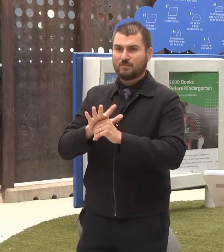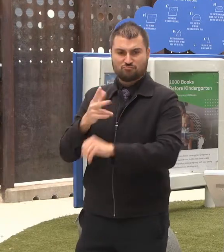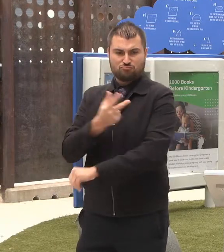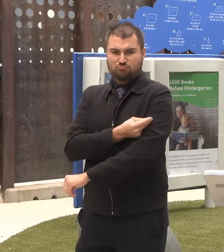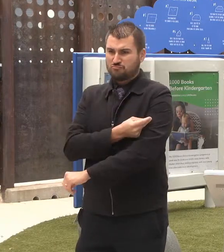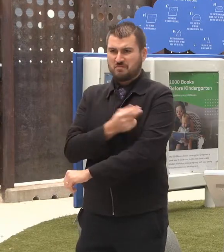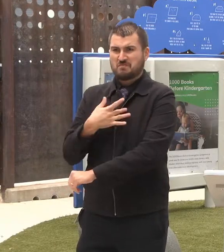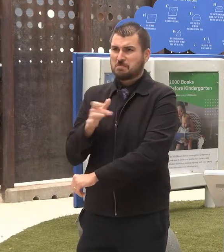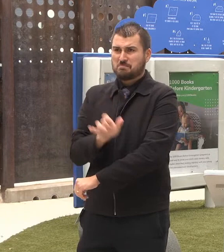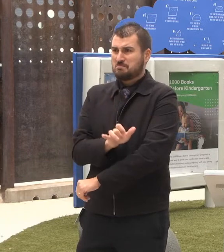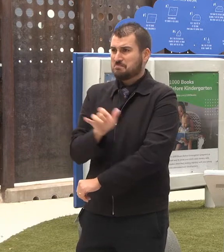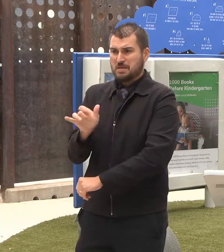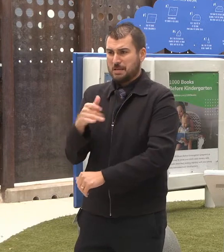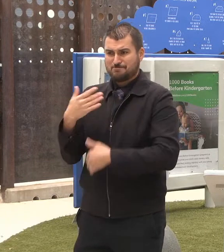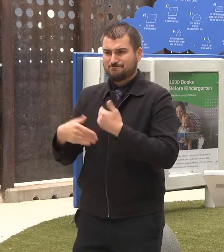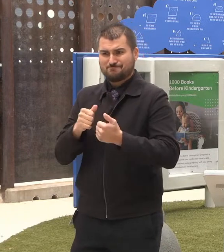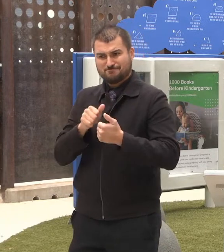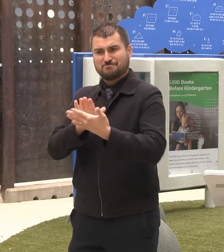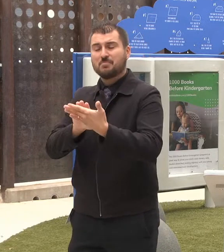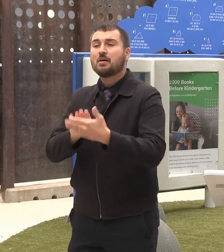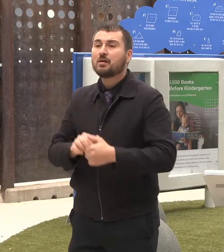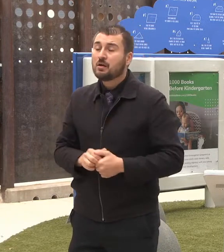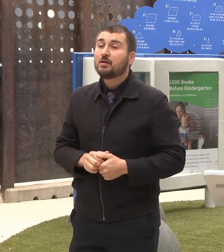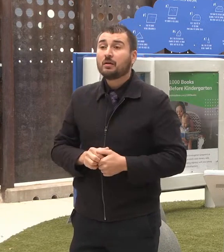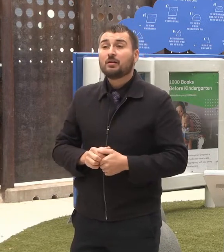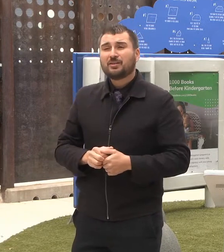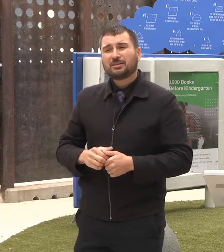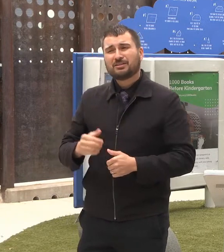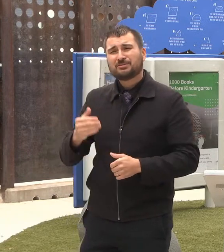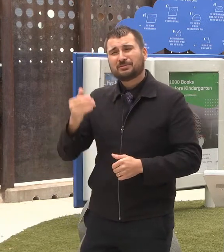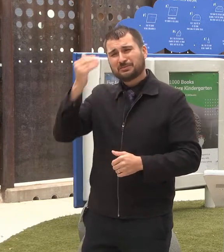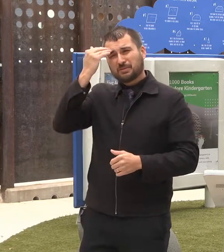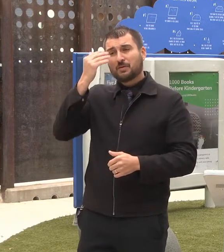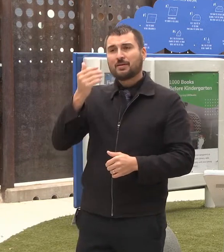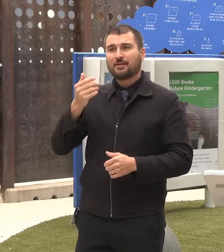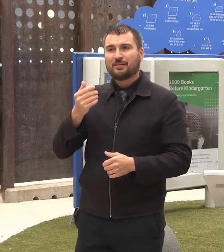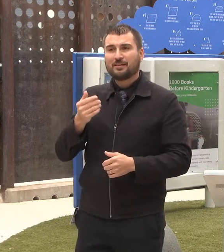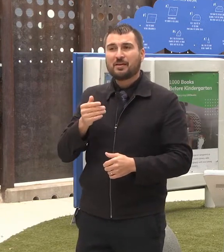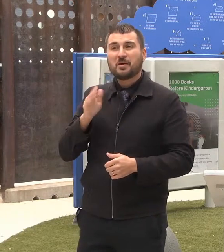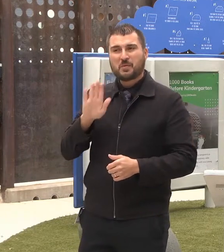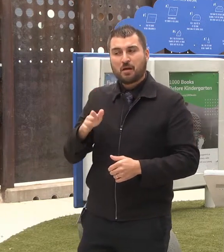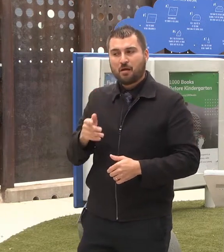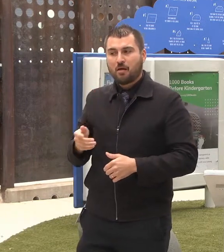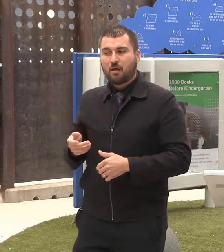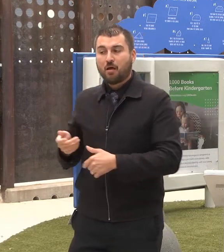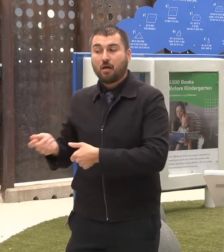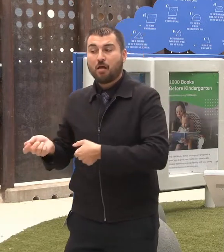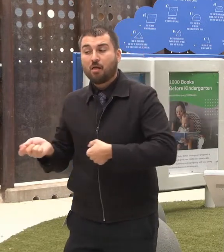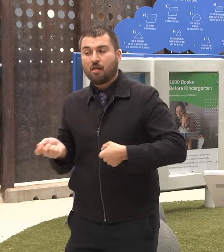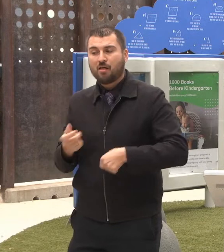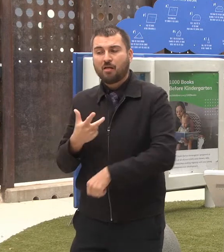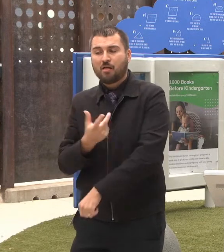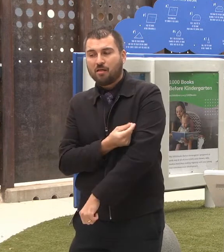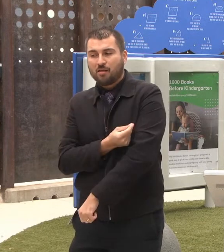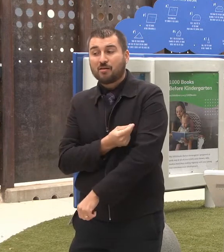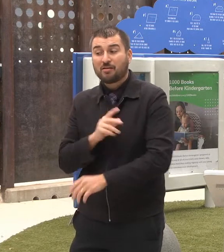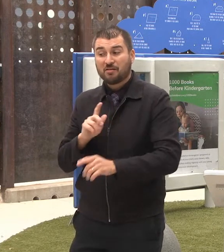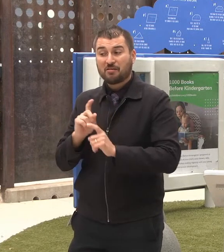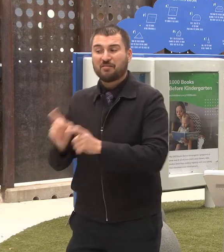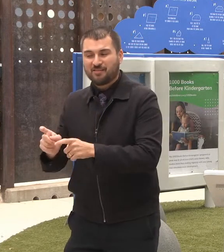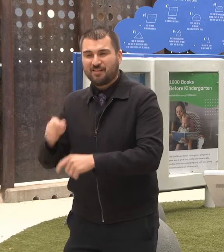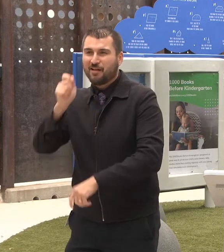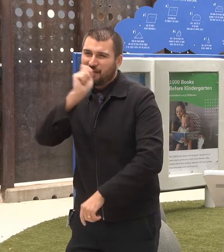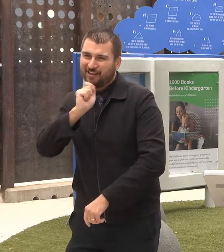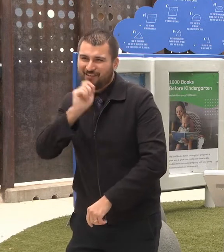do know that there will be some ice cream bribes. They will definitely let our kids